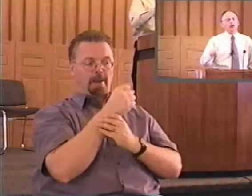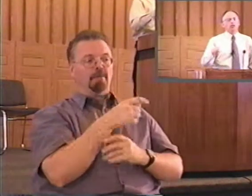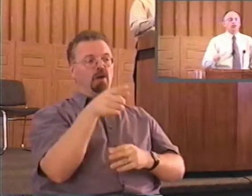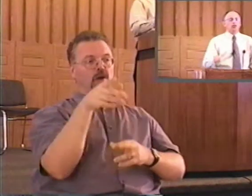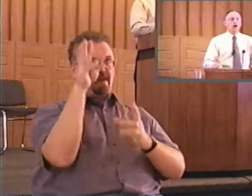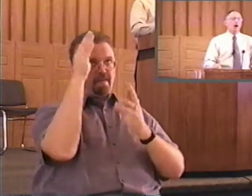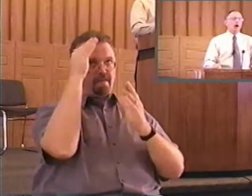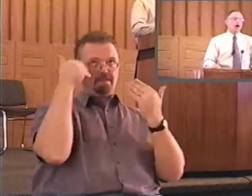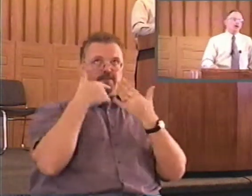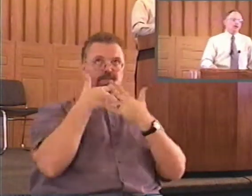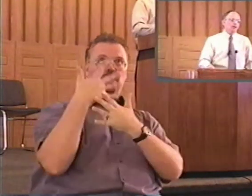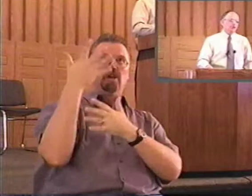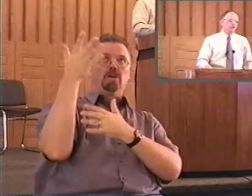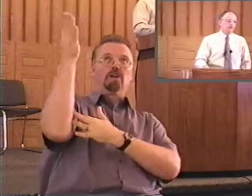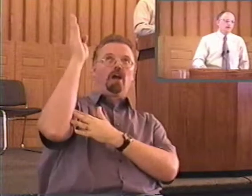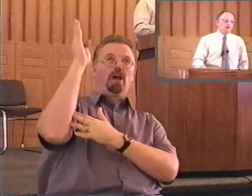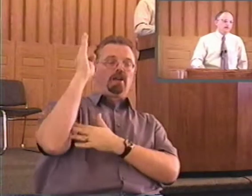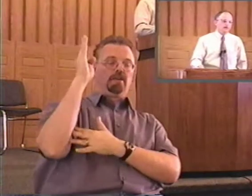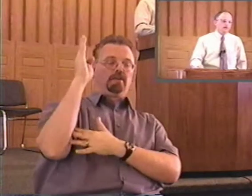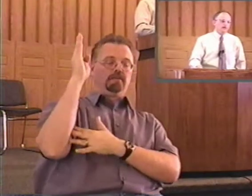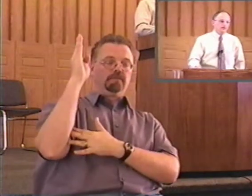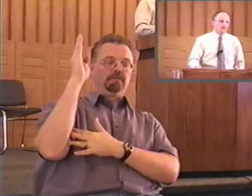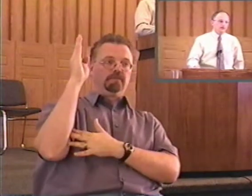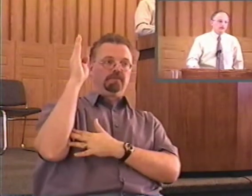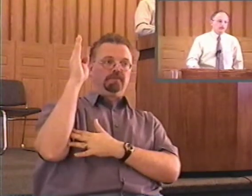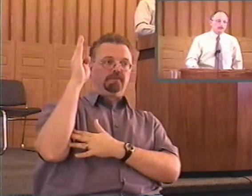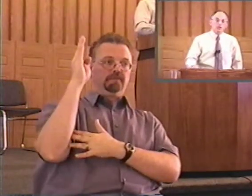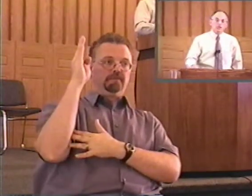fear God.